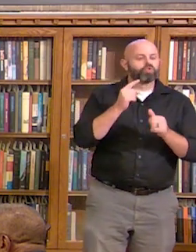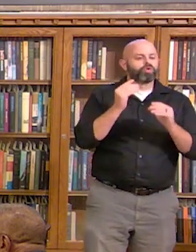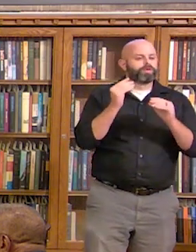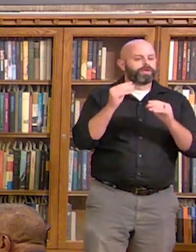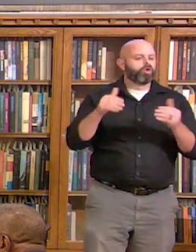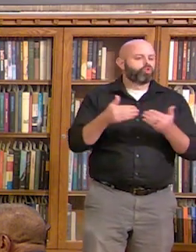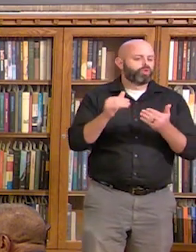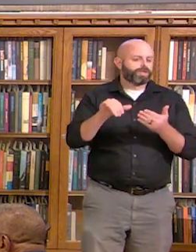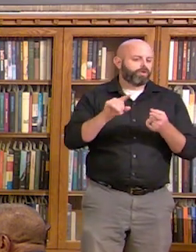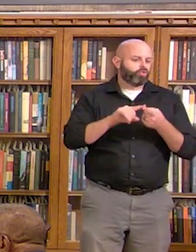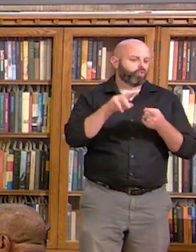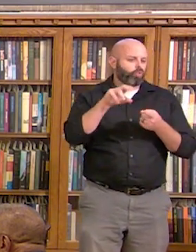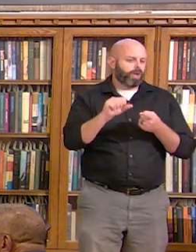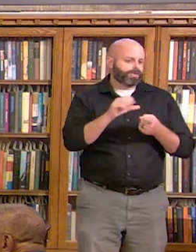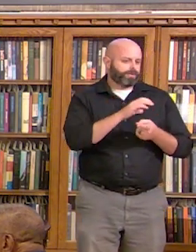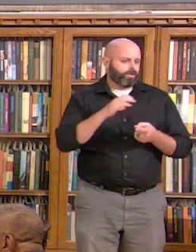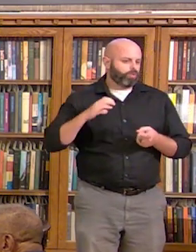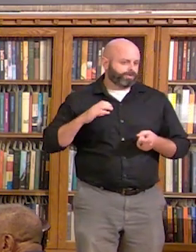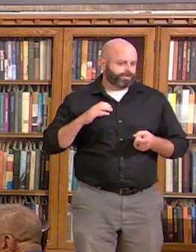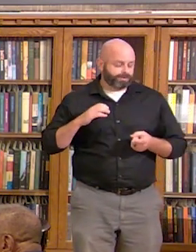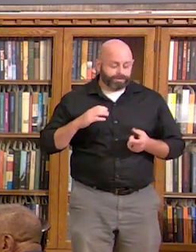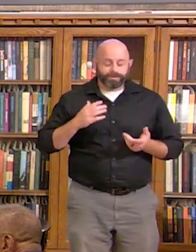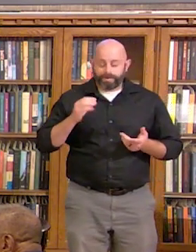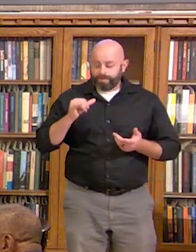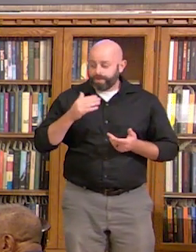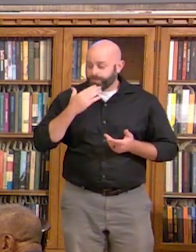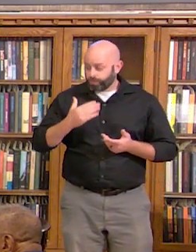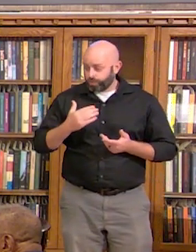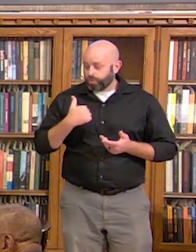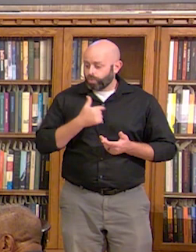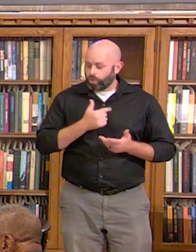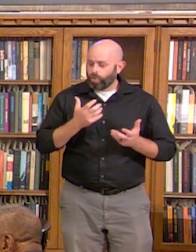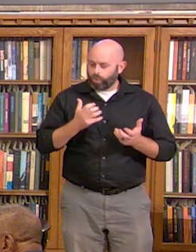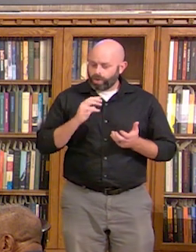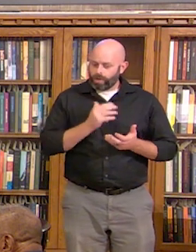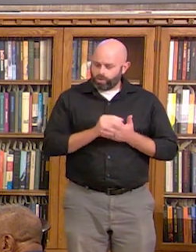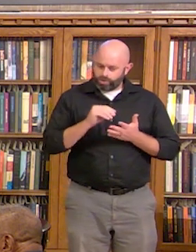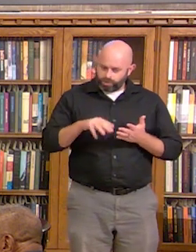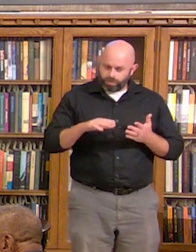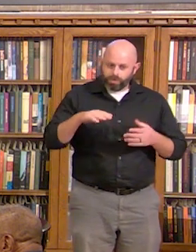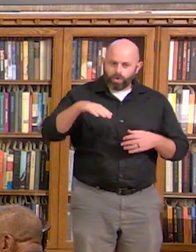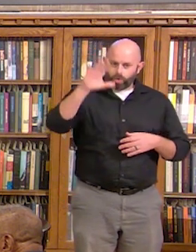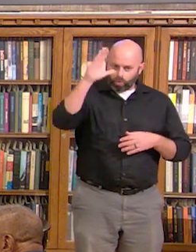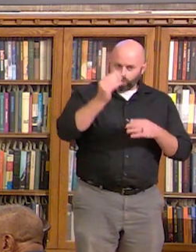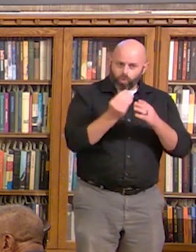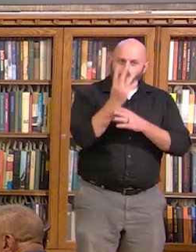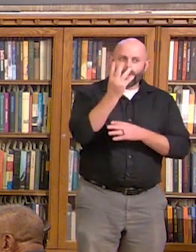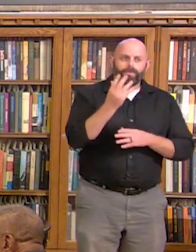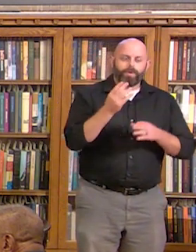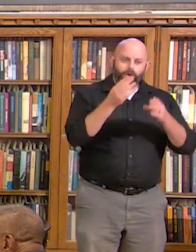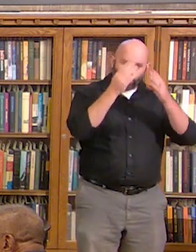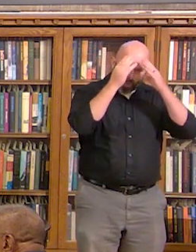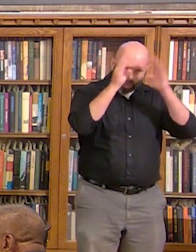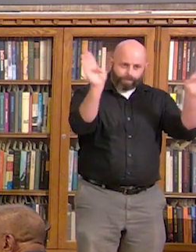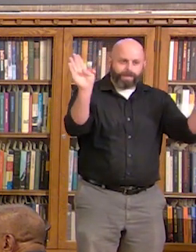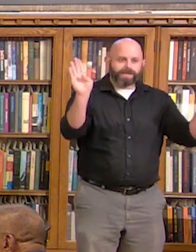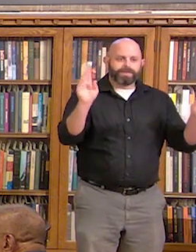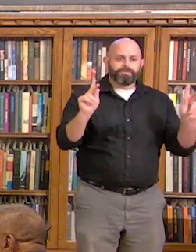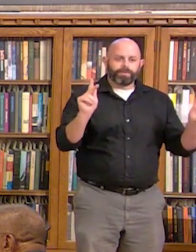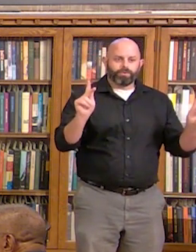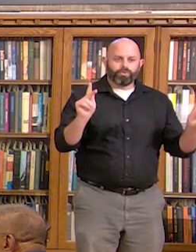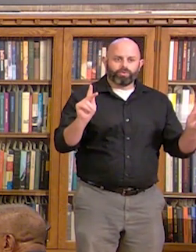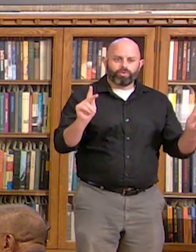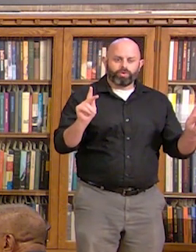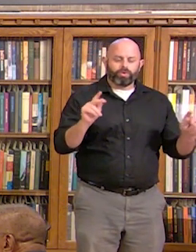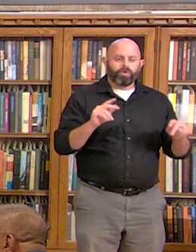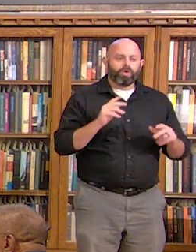is really good you know I mean because we want our students to grow up to be open-minded adults and we